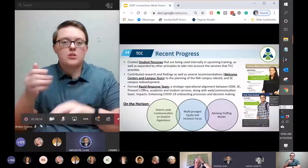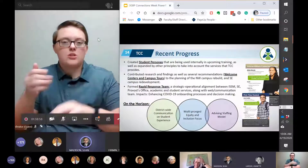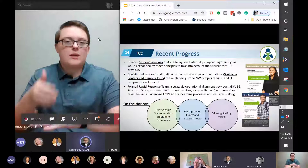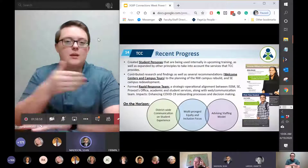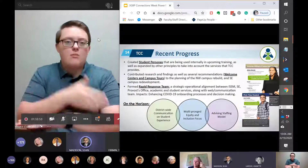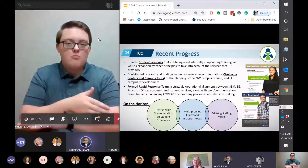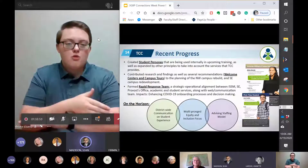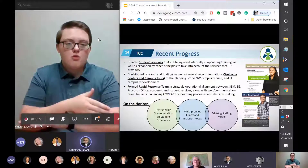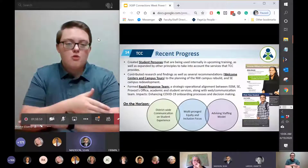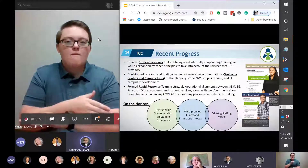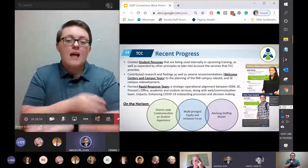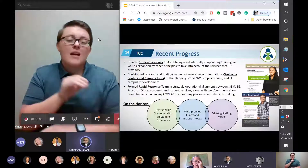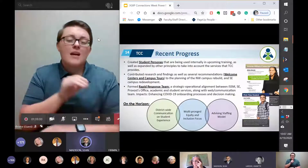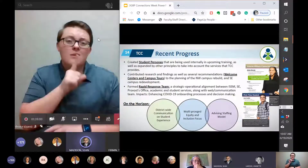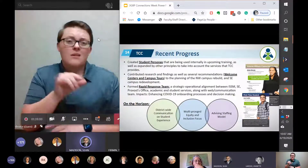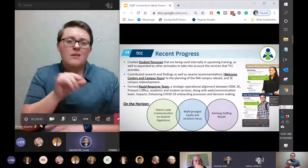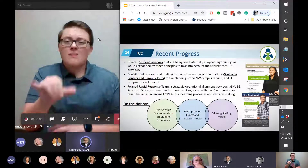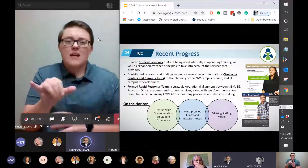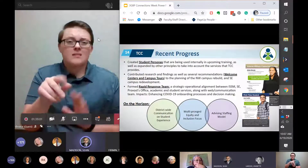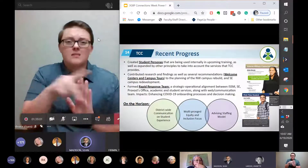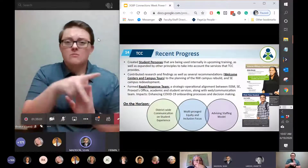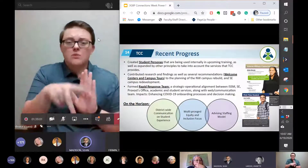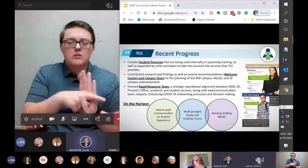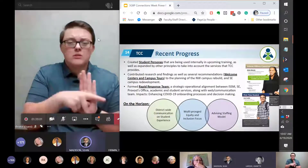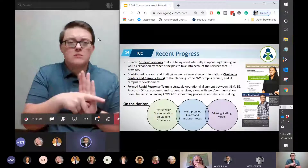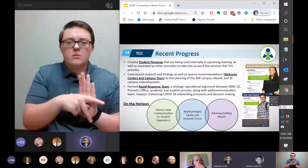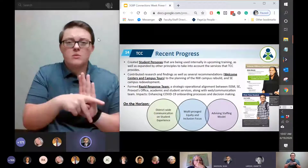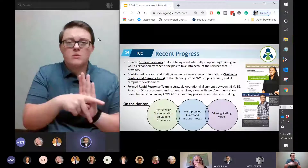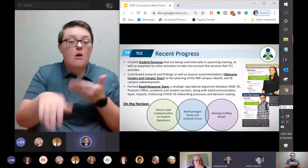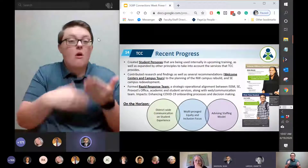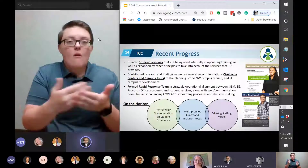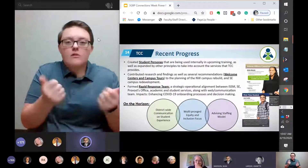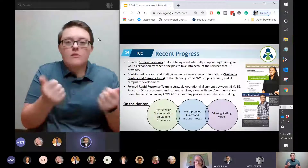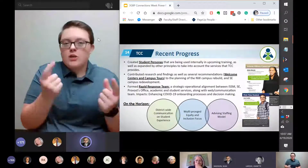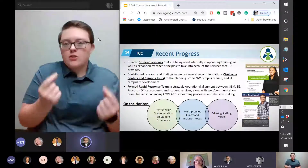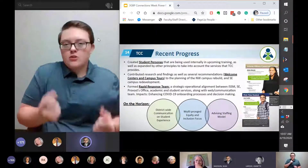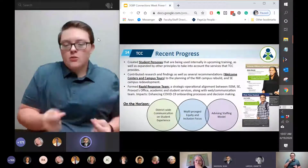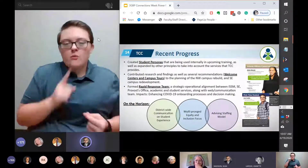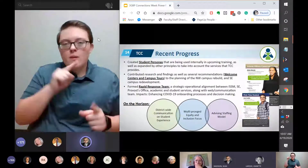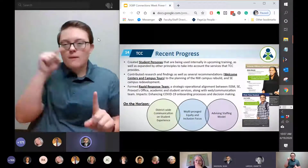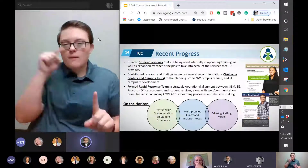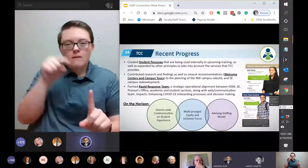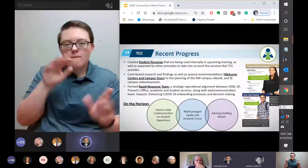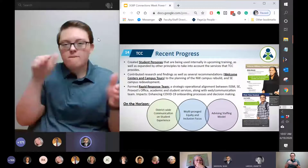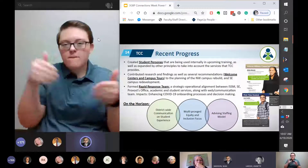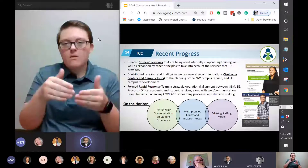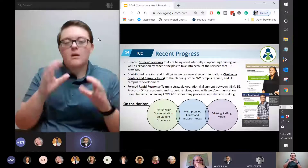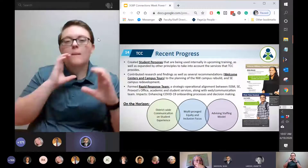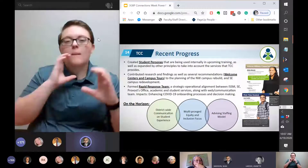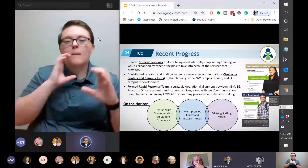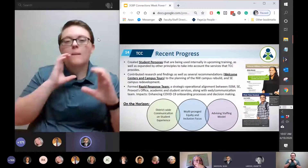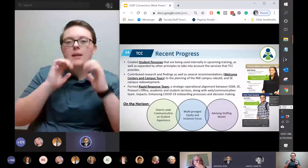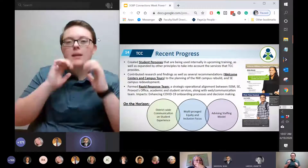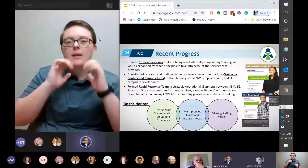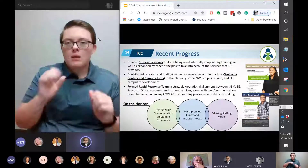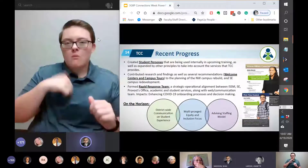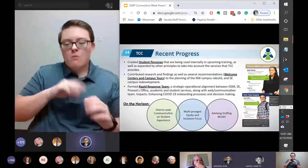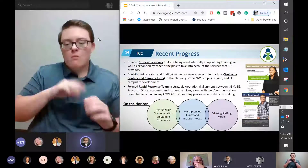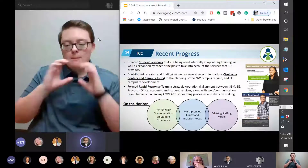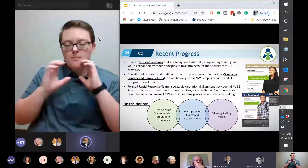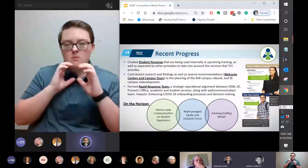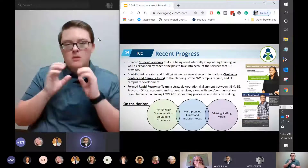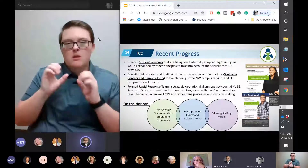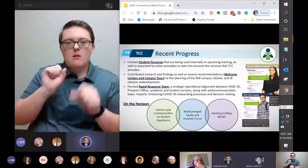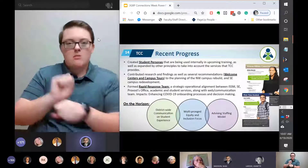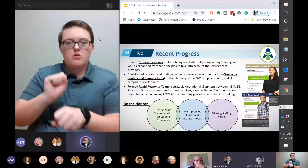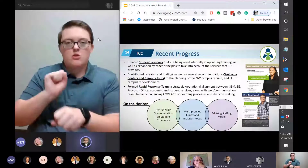is what all of the principals are doing in terms of how best to communicate this work. And it is quite a bit